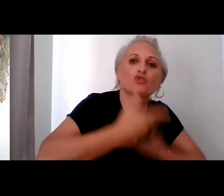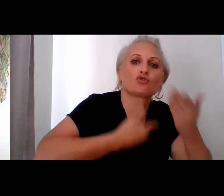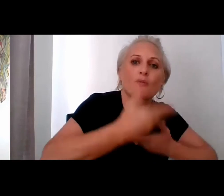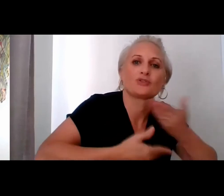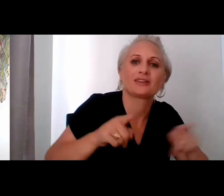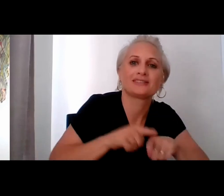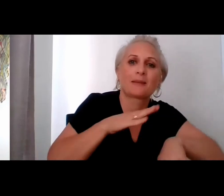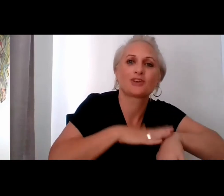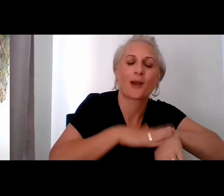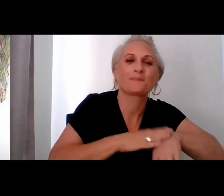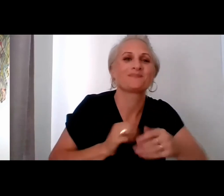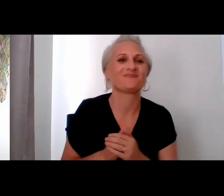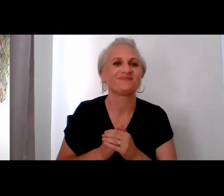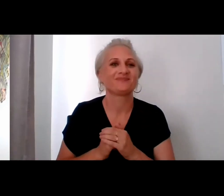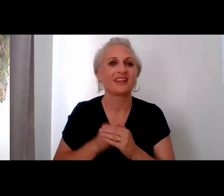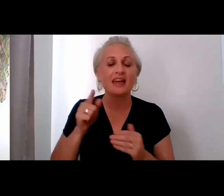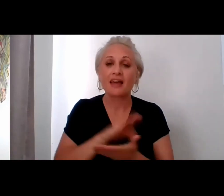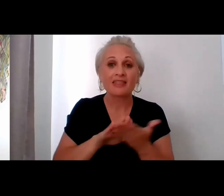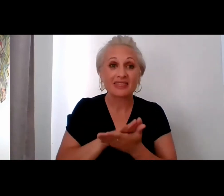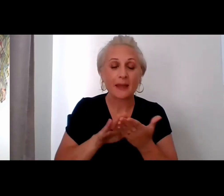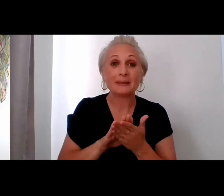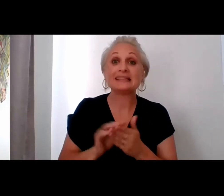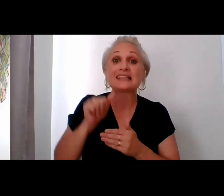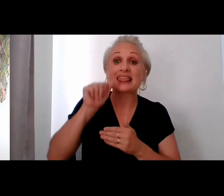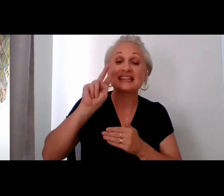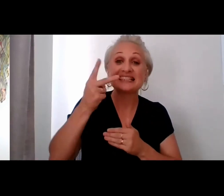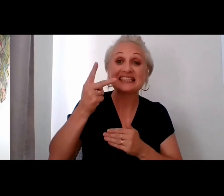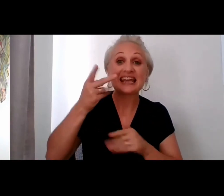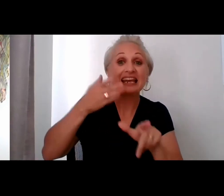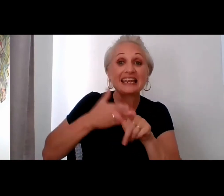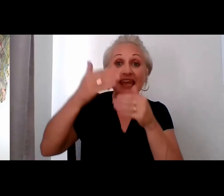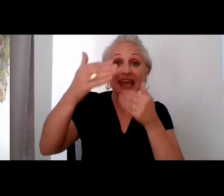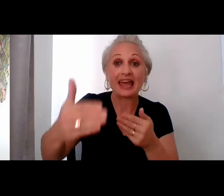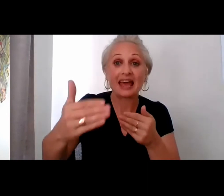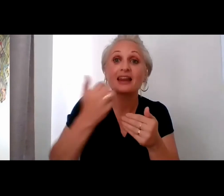That percentage is planned to increase to 66% in year 2